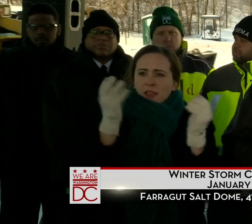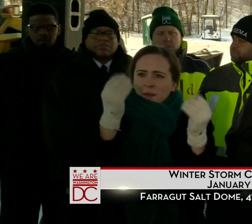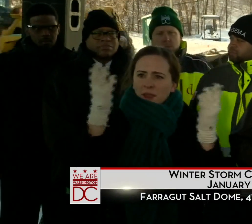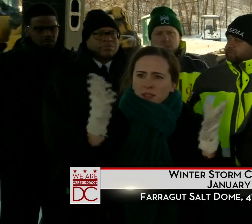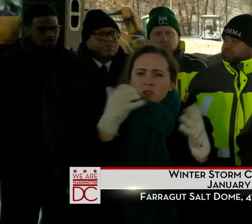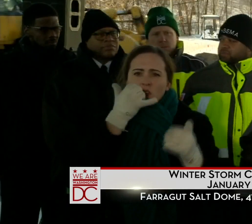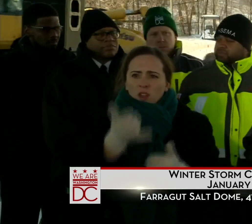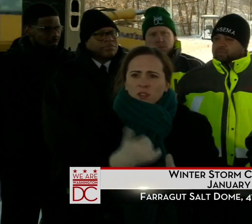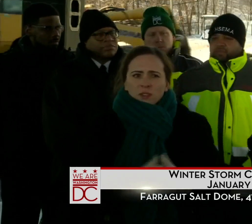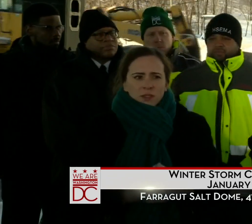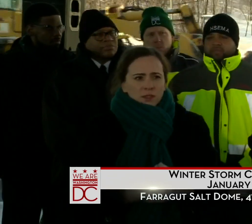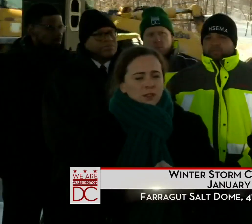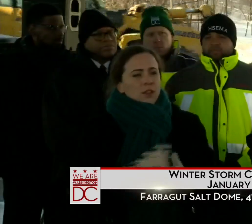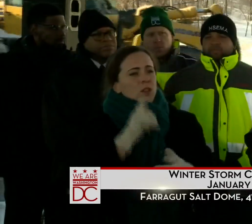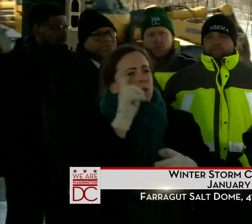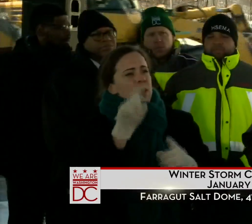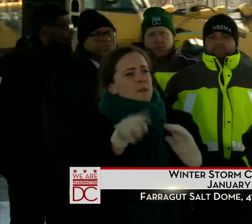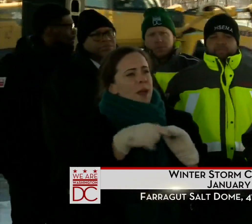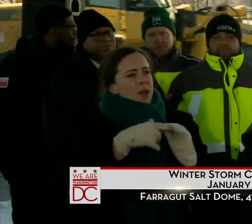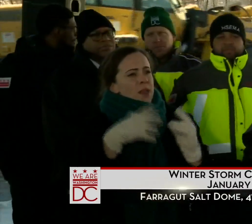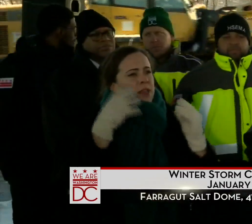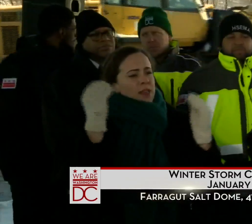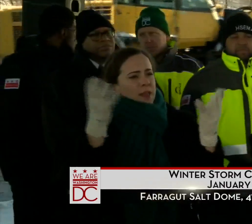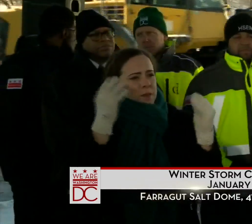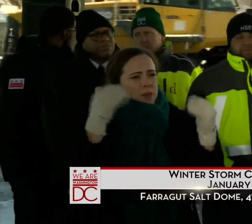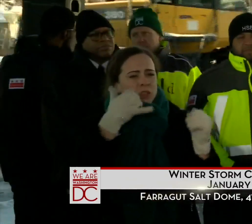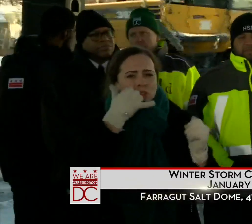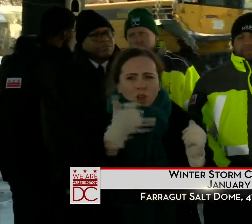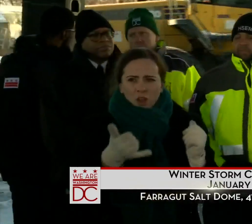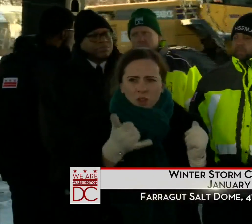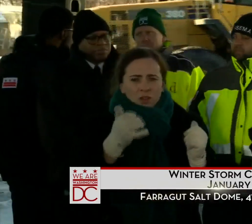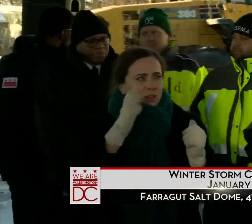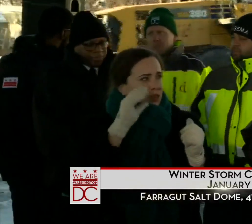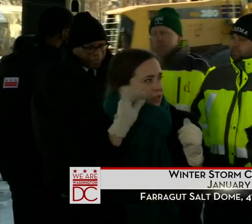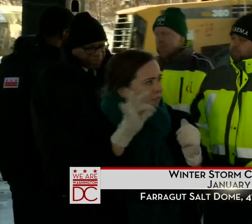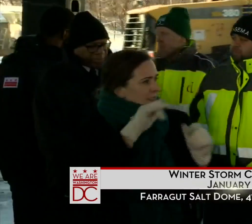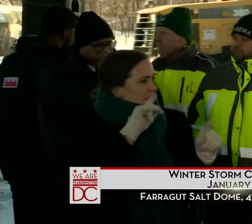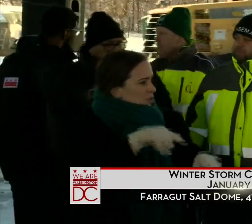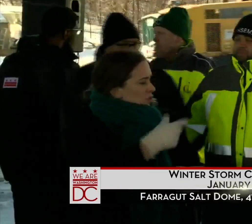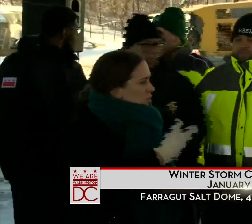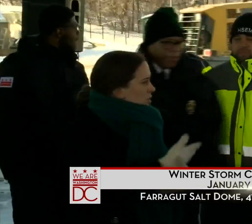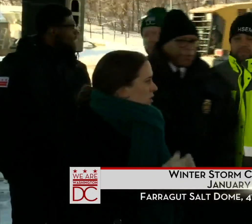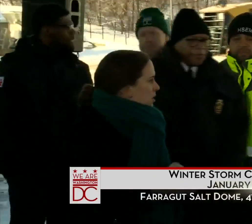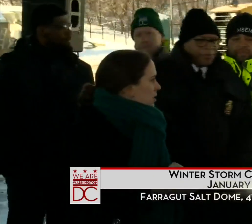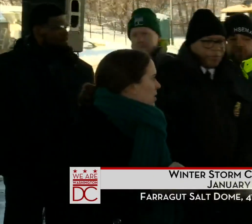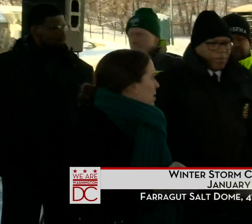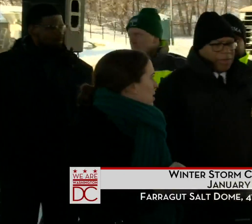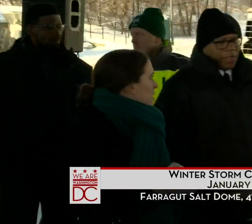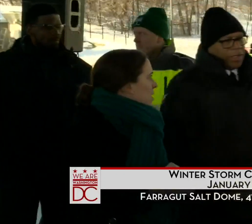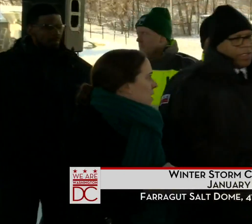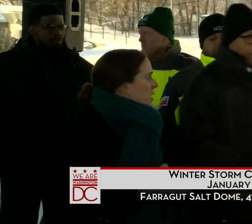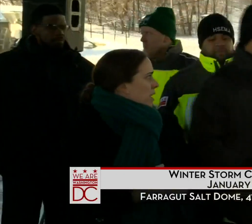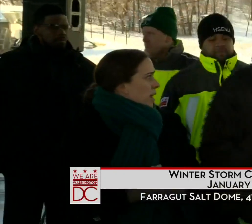So the question is about our ambulances and keeping up with the ambulance calls. We'll let the chief answer that question.